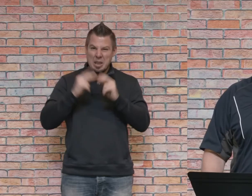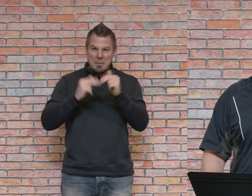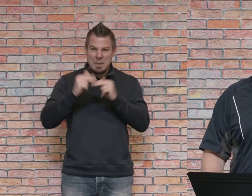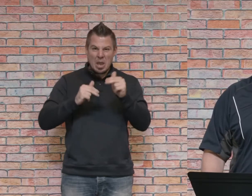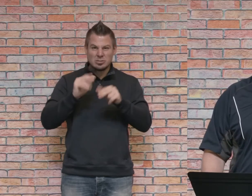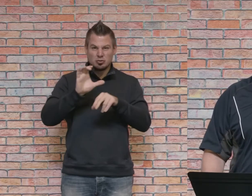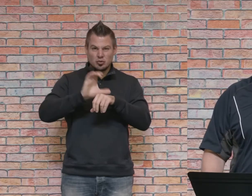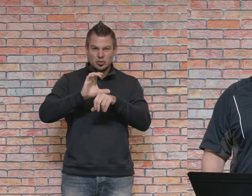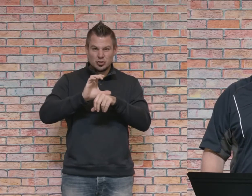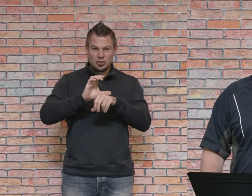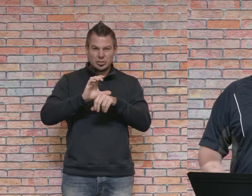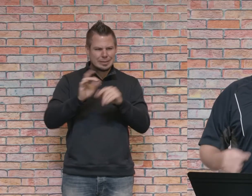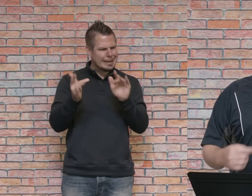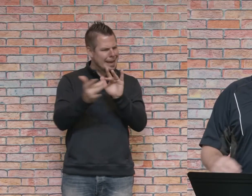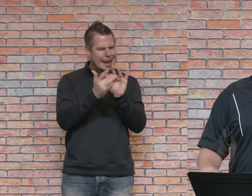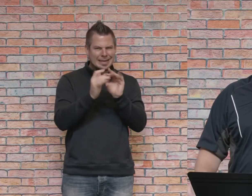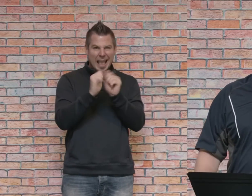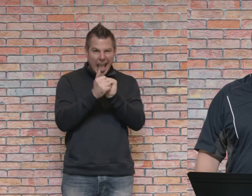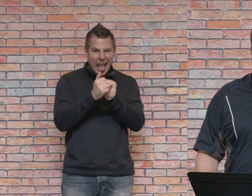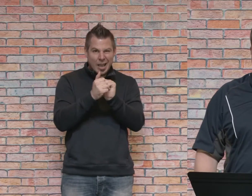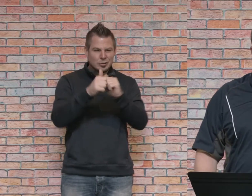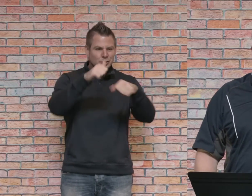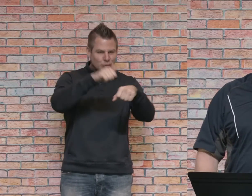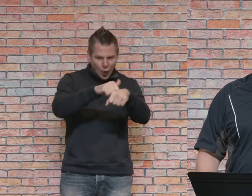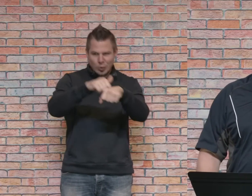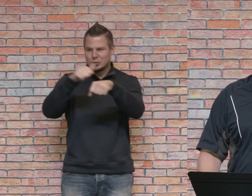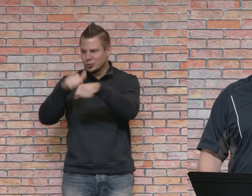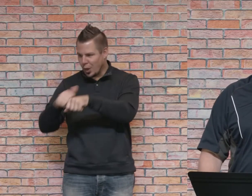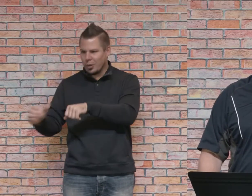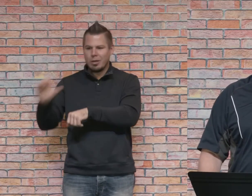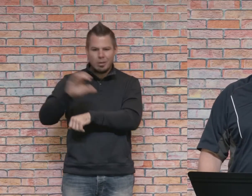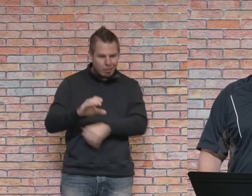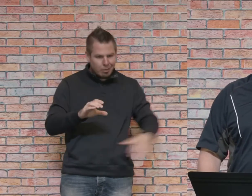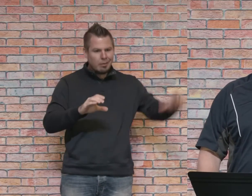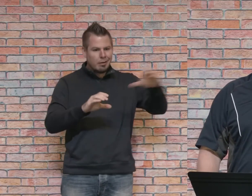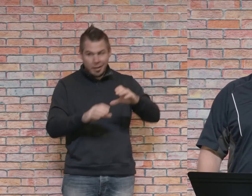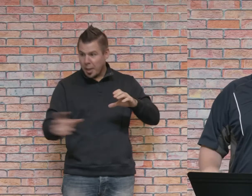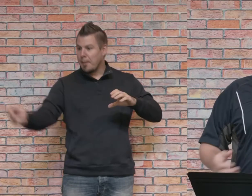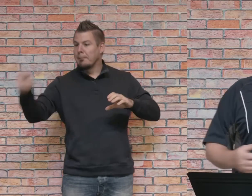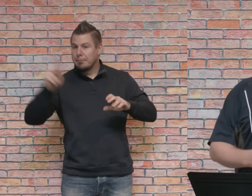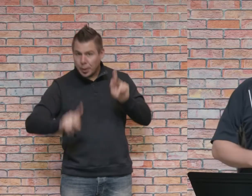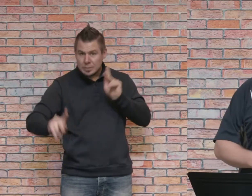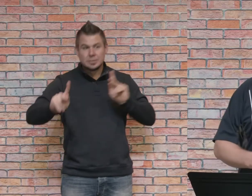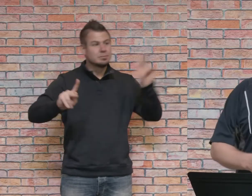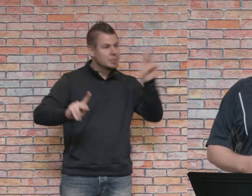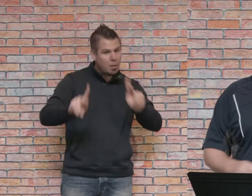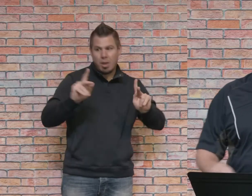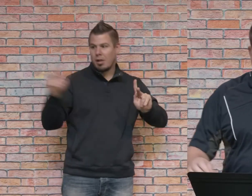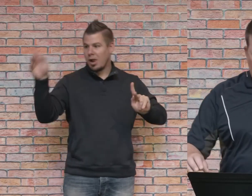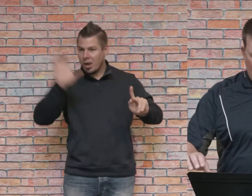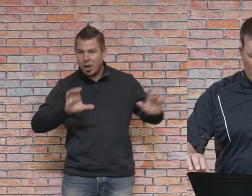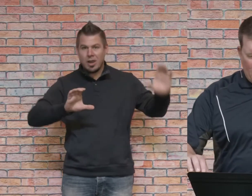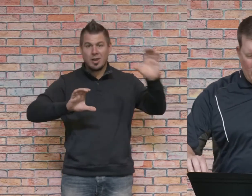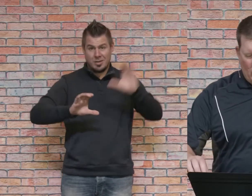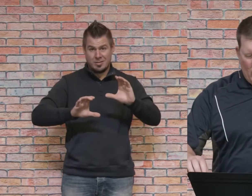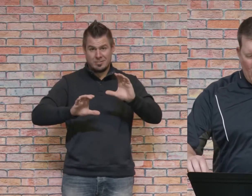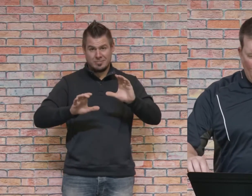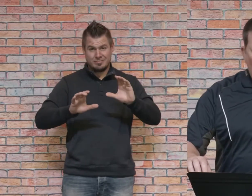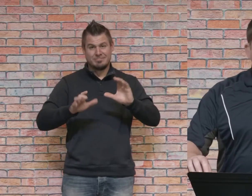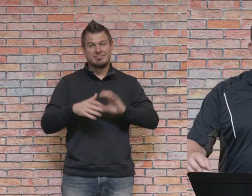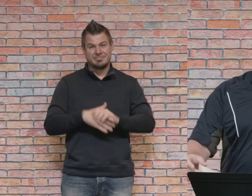by stone. We're created for connection, but oftentimes we drift toward isolation.